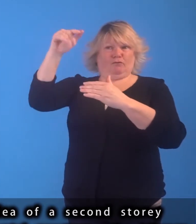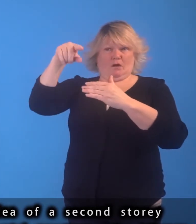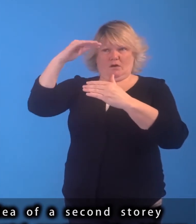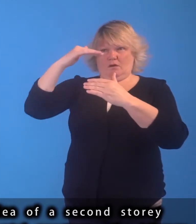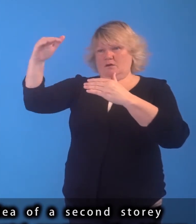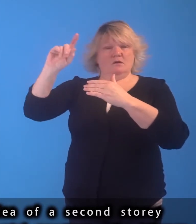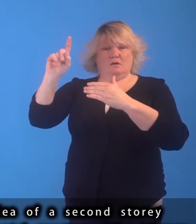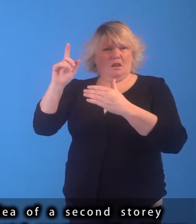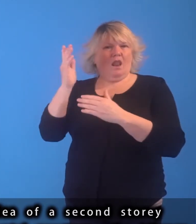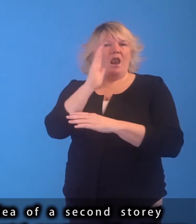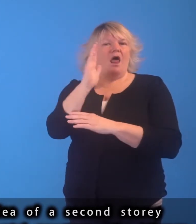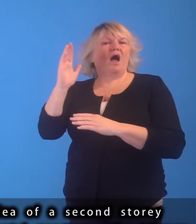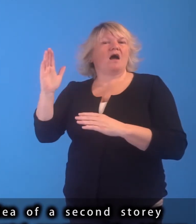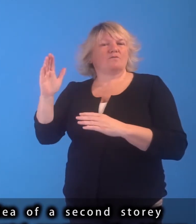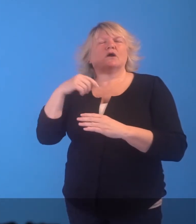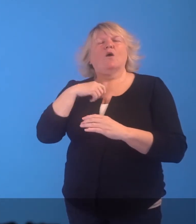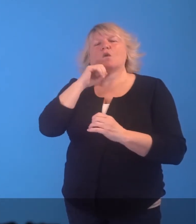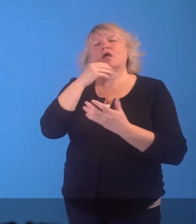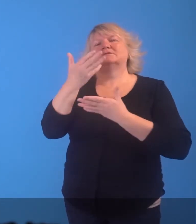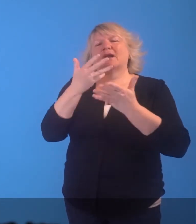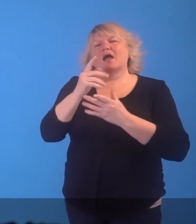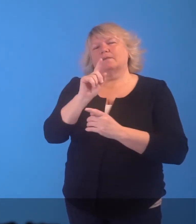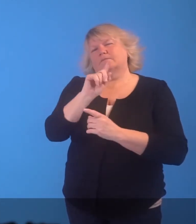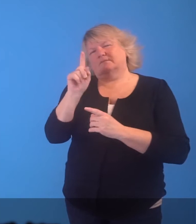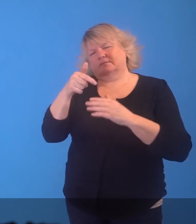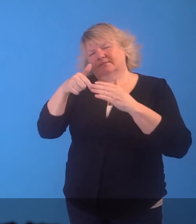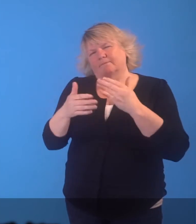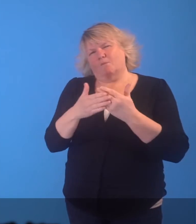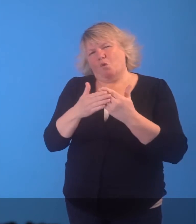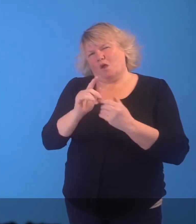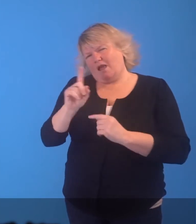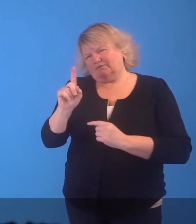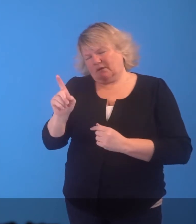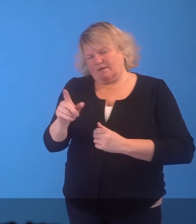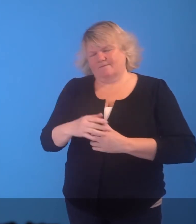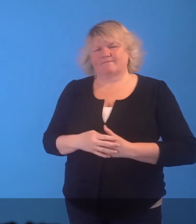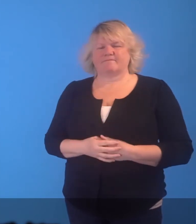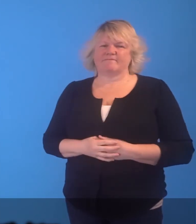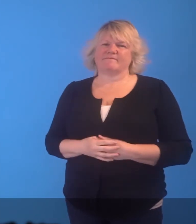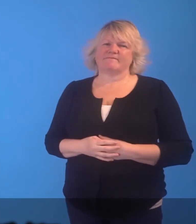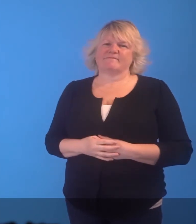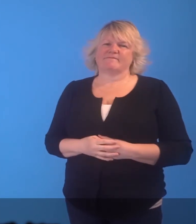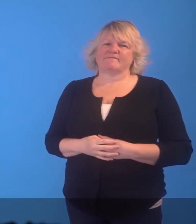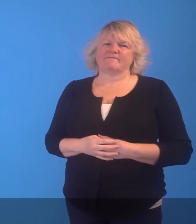quarters, the library, which will be discussed in more depth later.